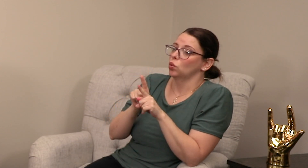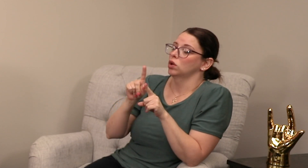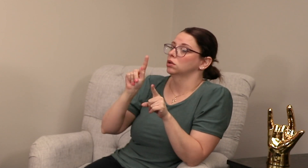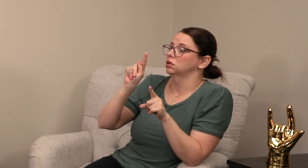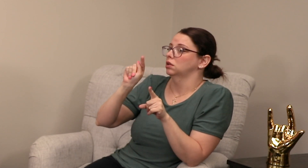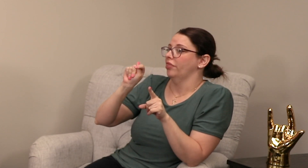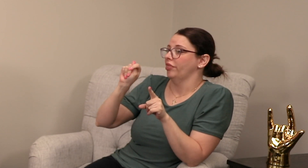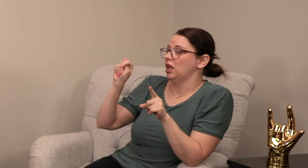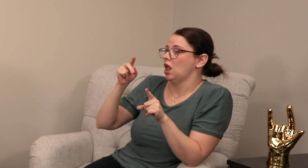over.